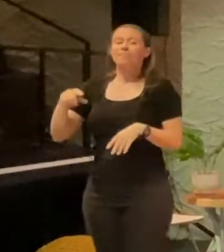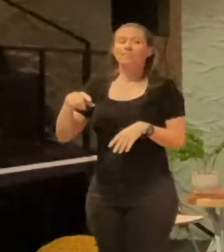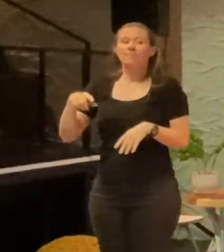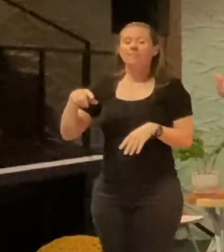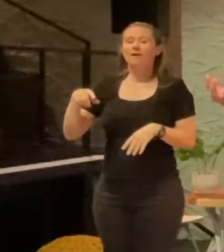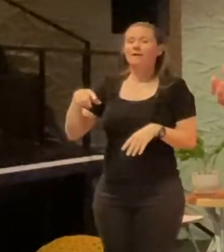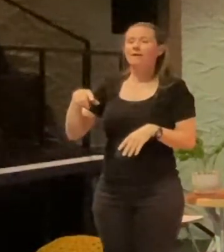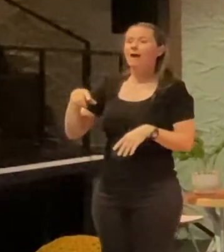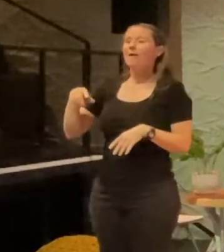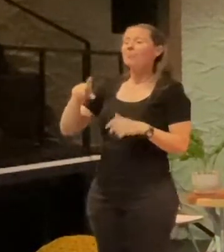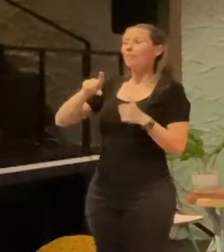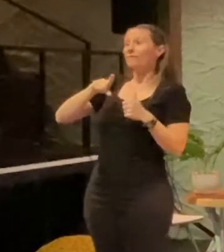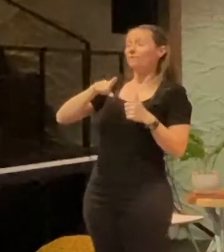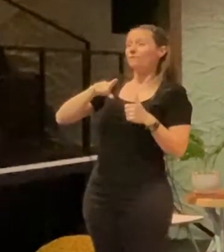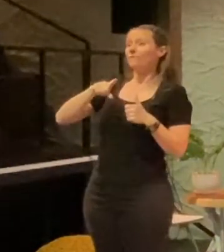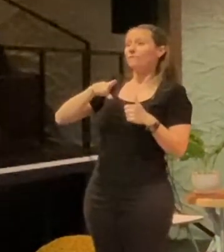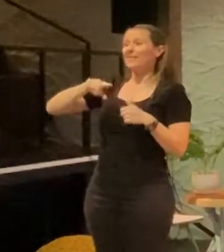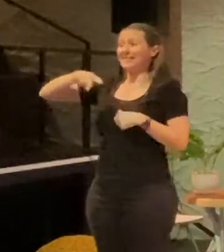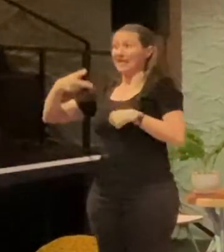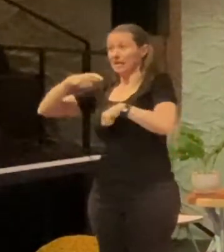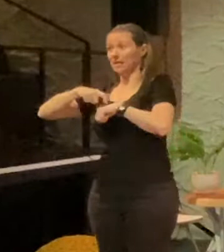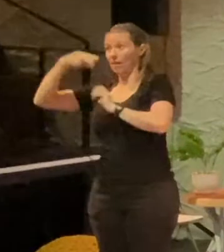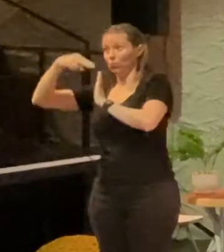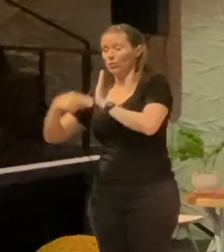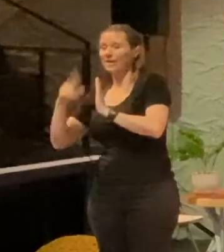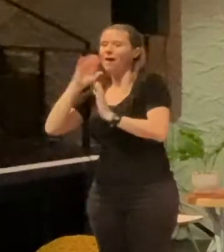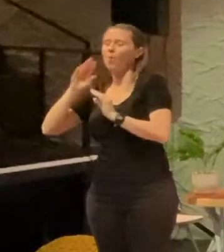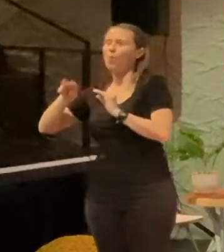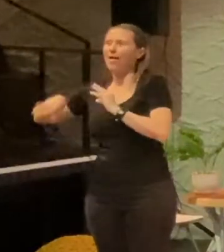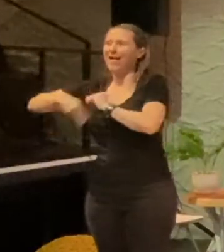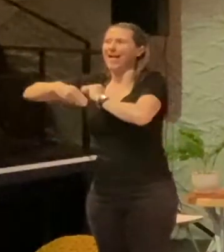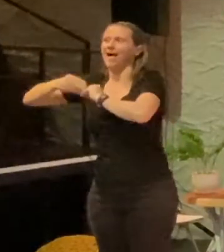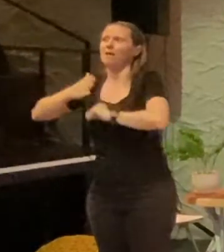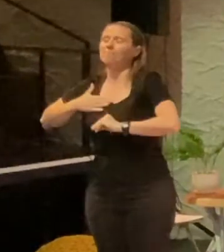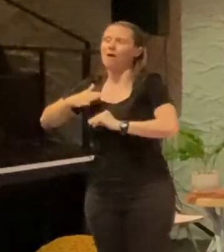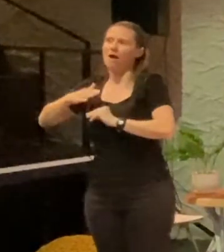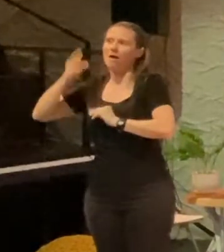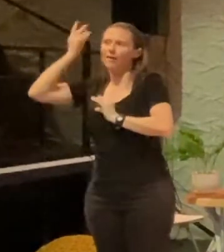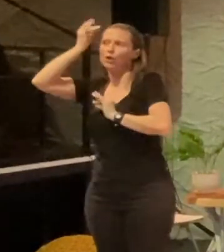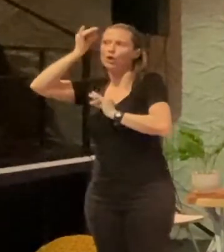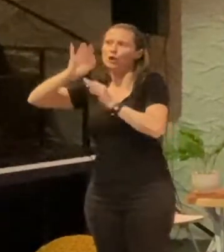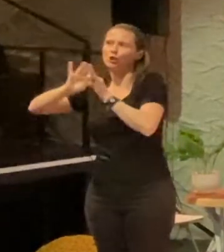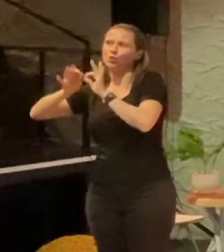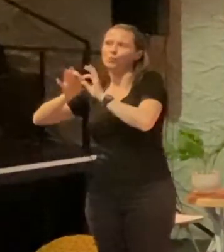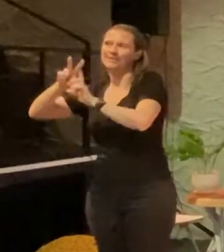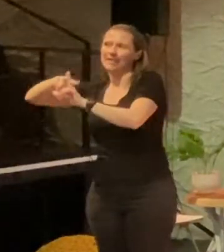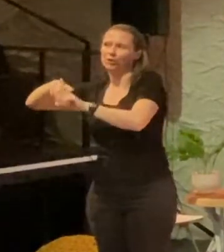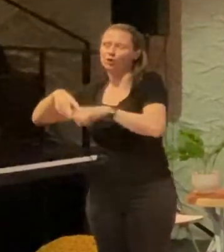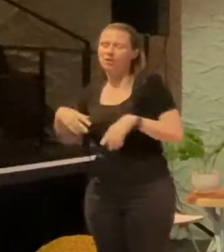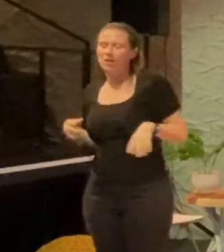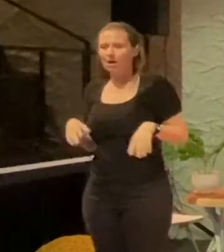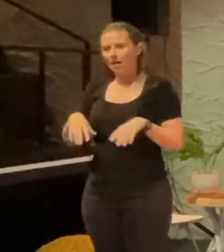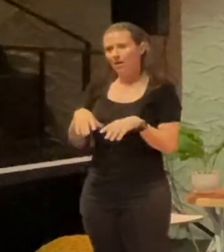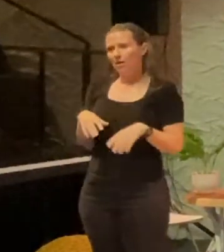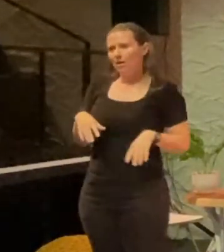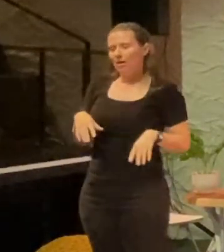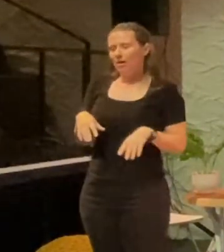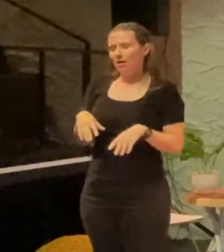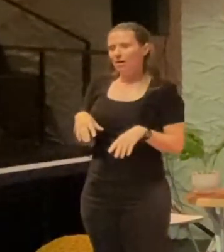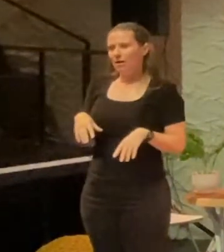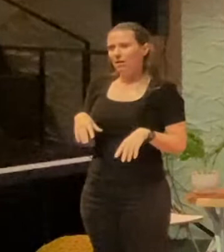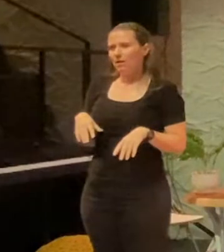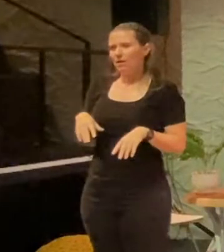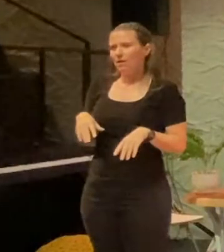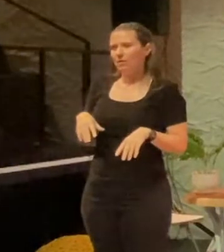going to give you my interpretation of it as my, Eugene Peterson version of it as I see it.